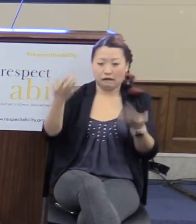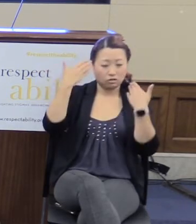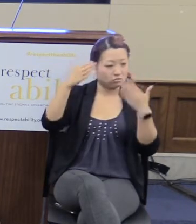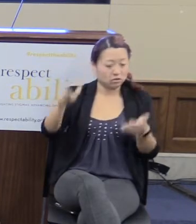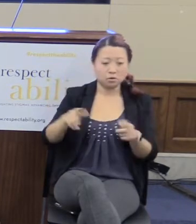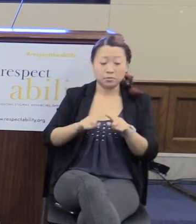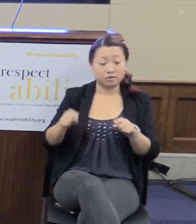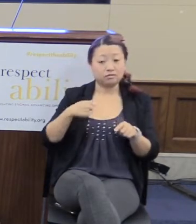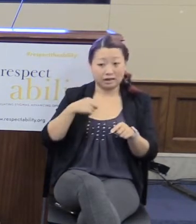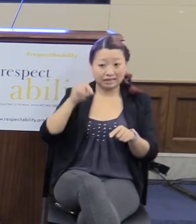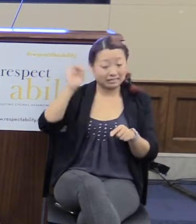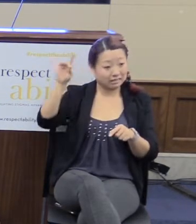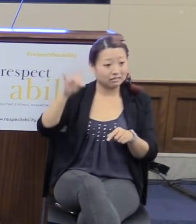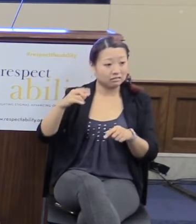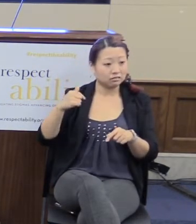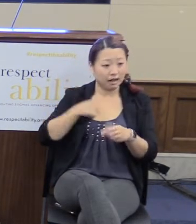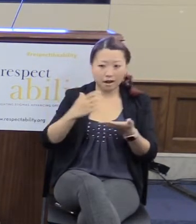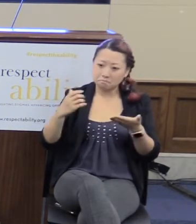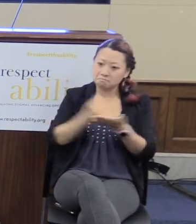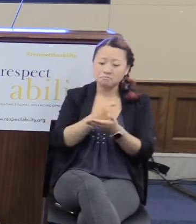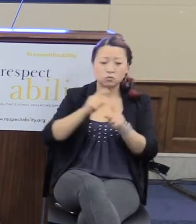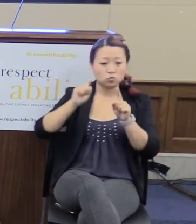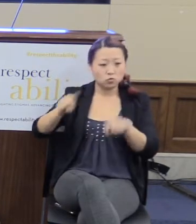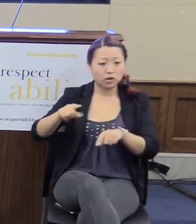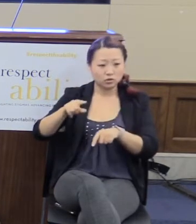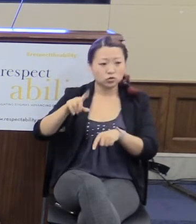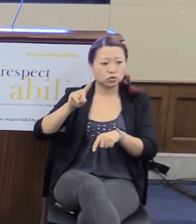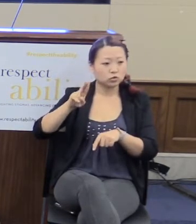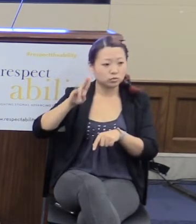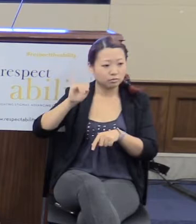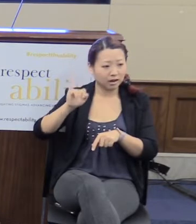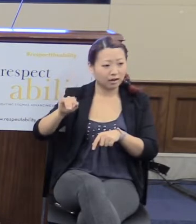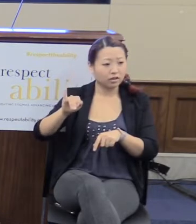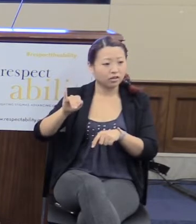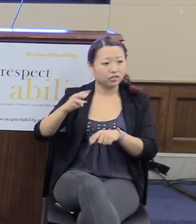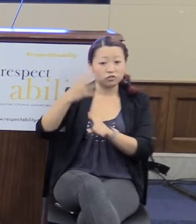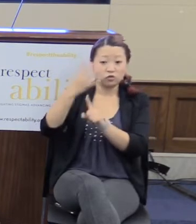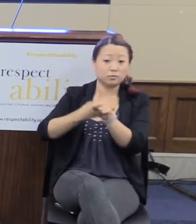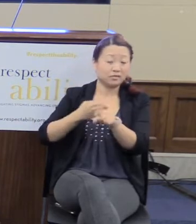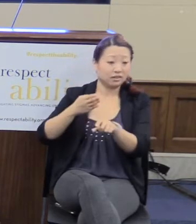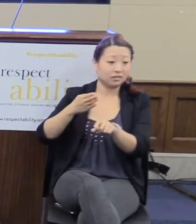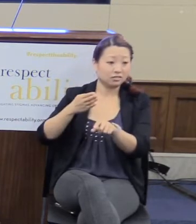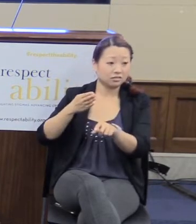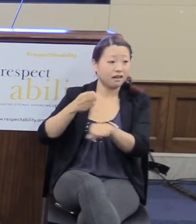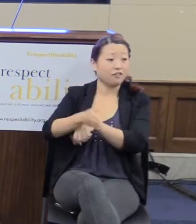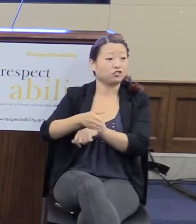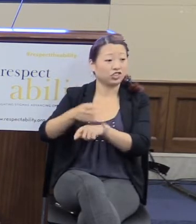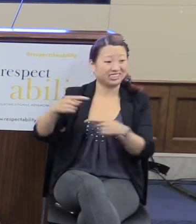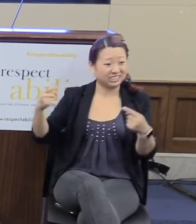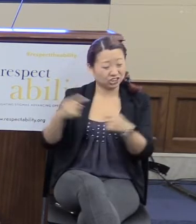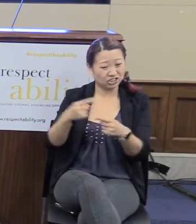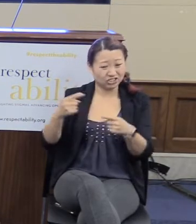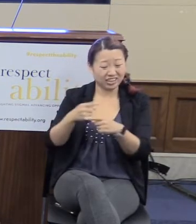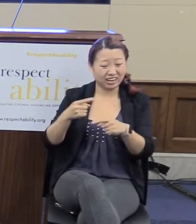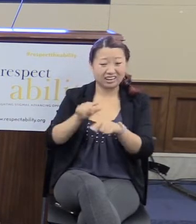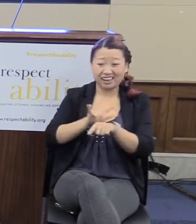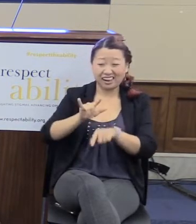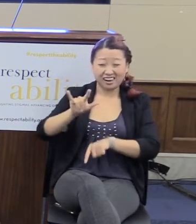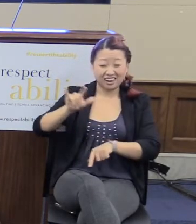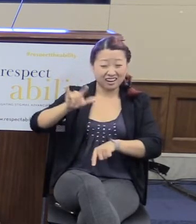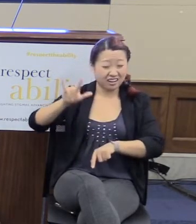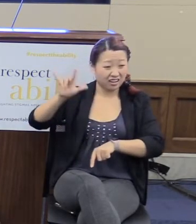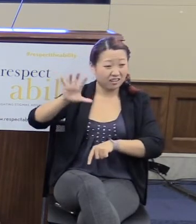it. I went to Dubai 4 months after my injury. I got in a plane, 15 hours in an airplane